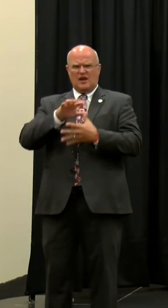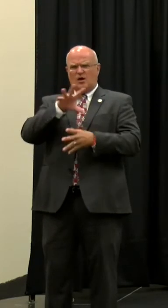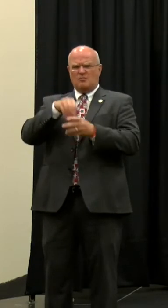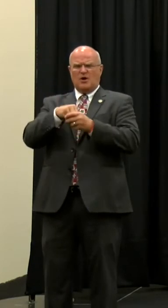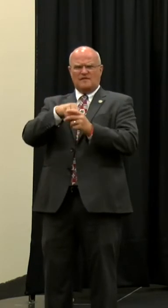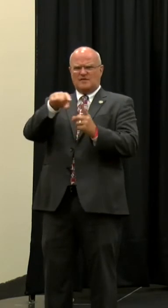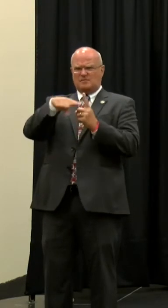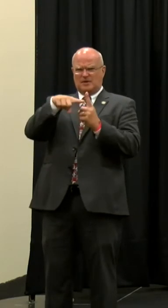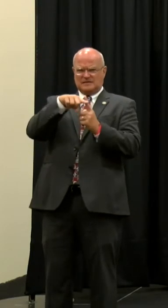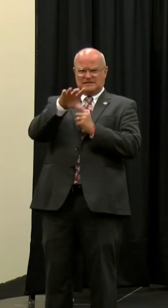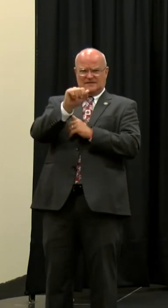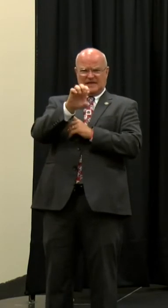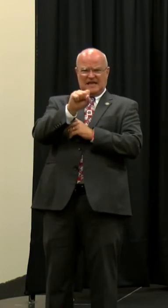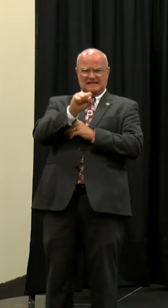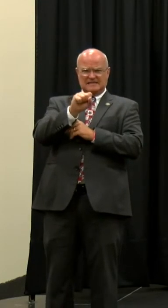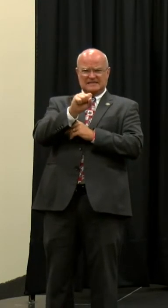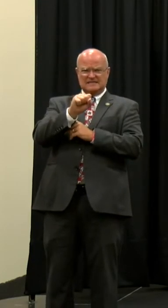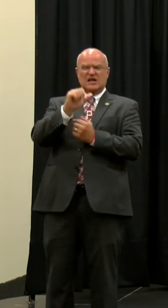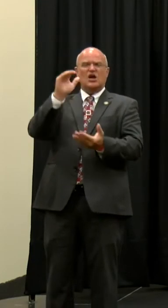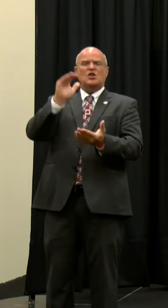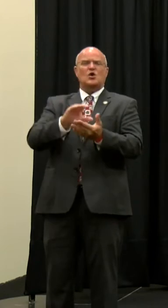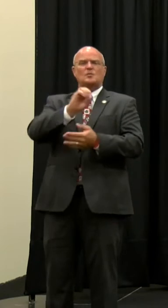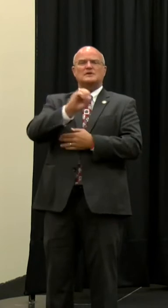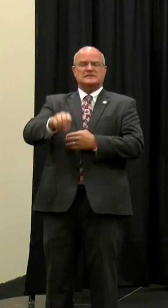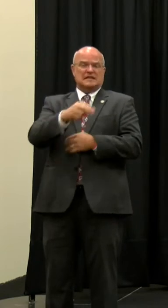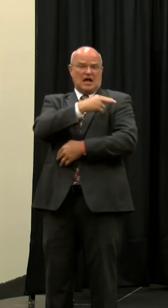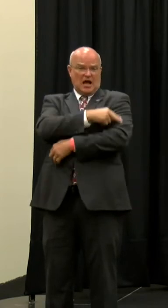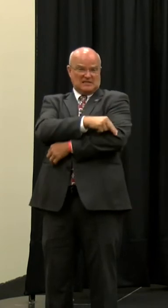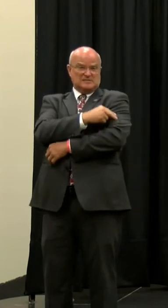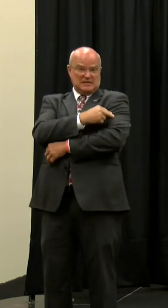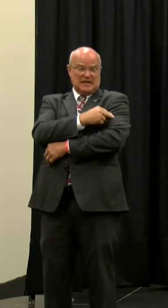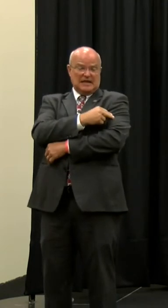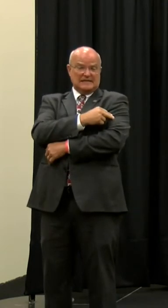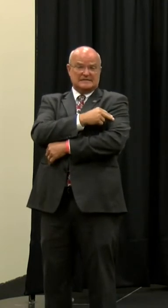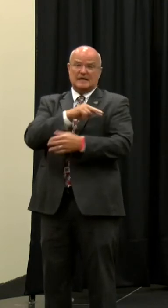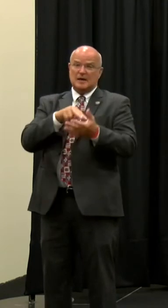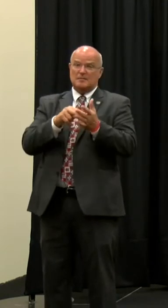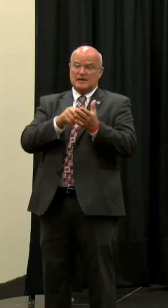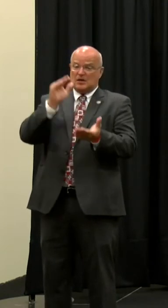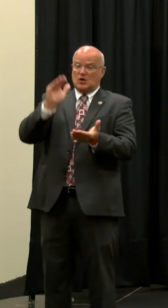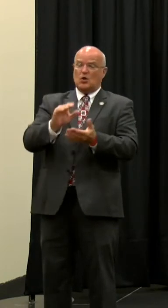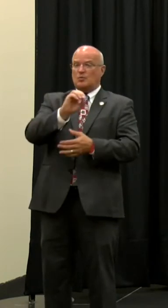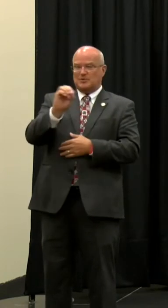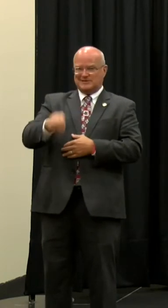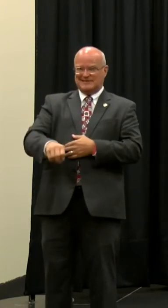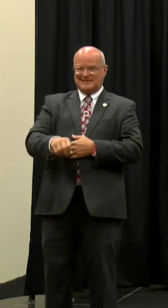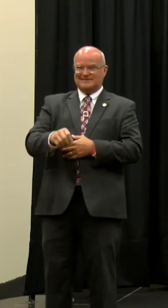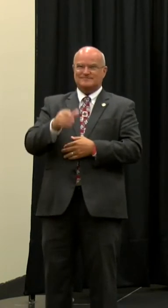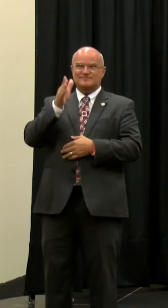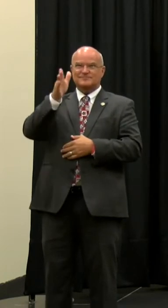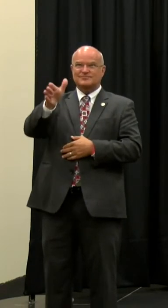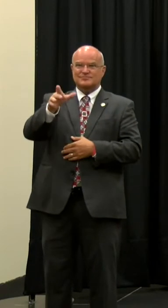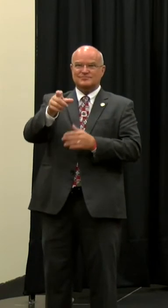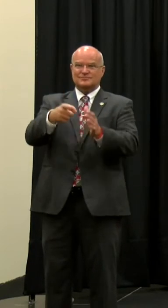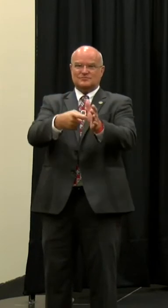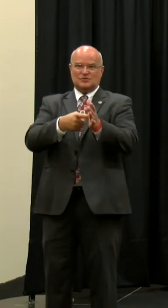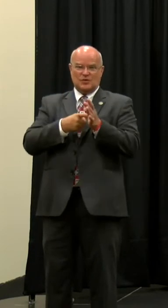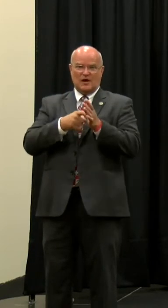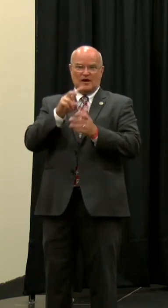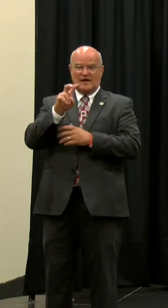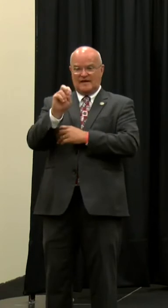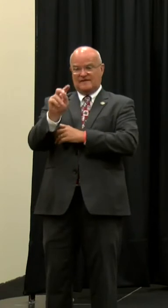of our positive cases, there's going to be a lower percent hospitalized, which means lower percent that would ultimately might be on a